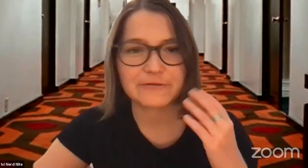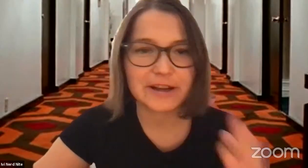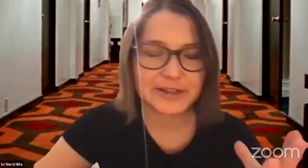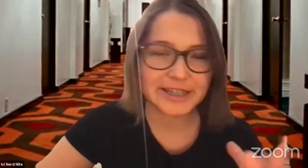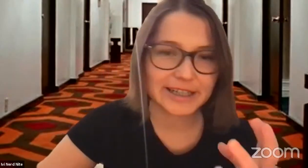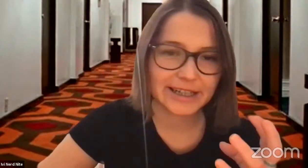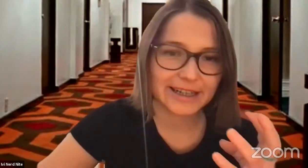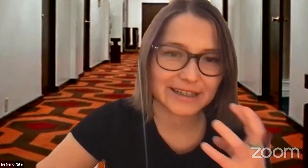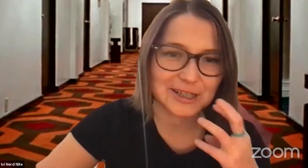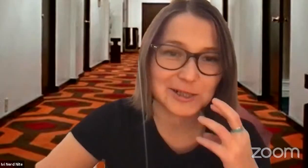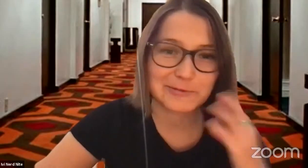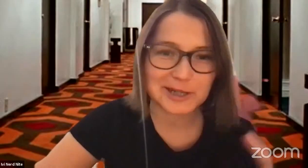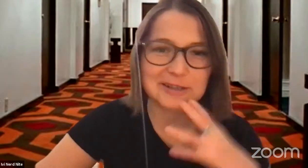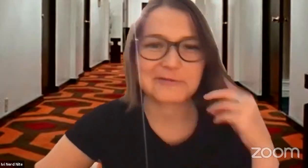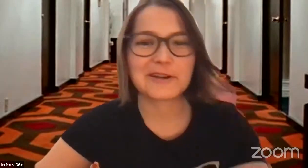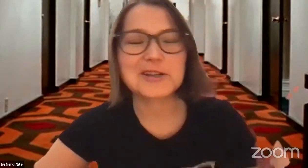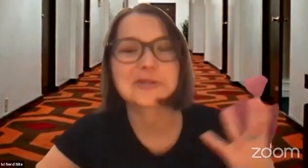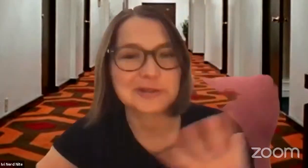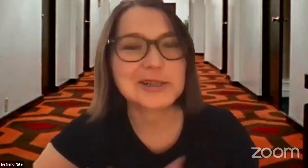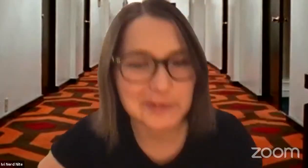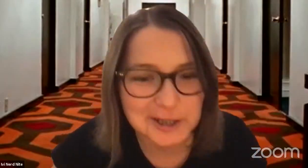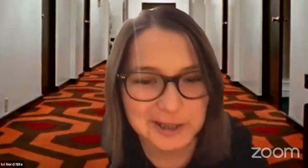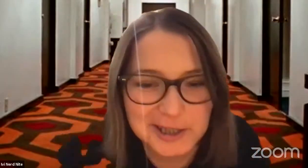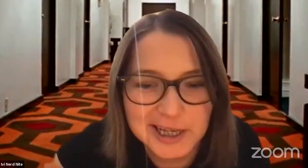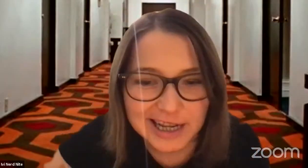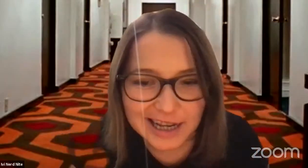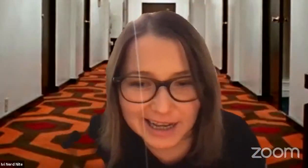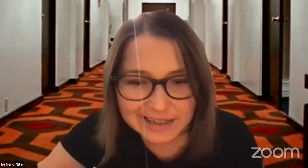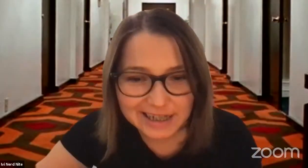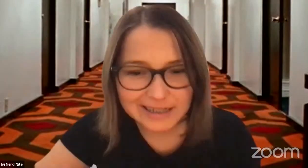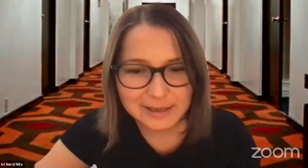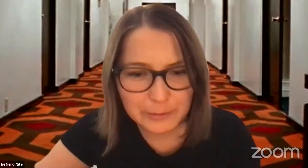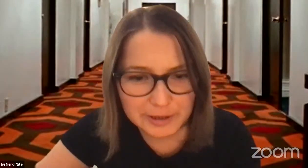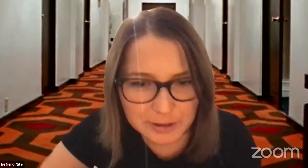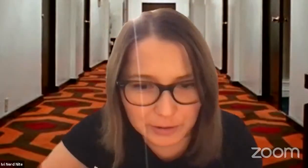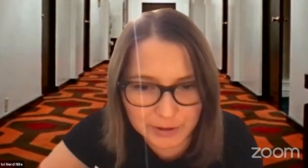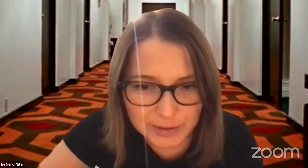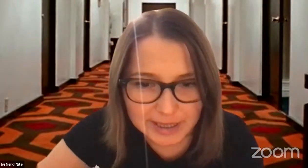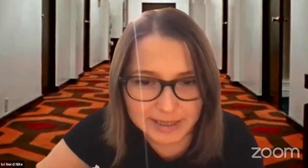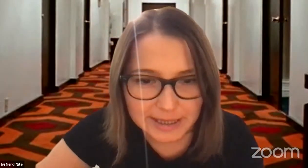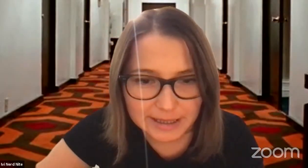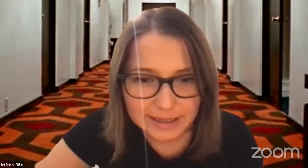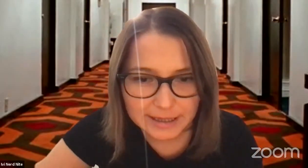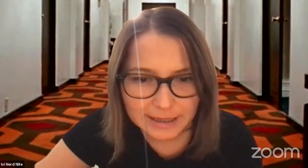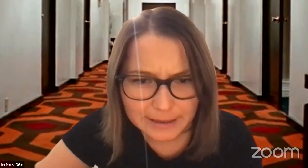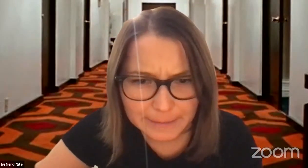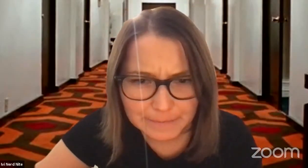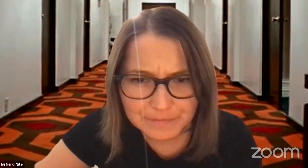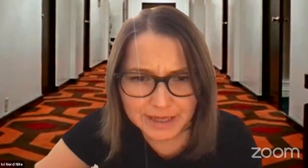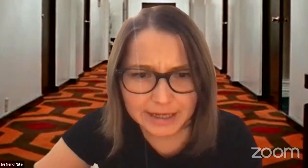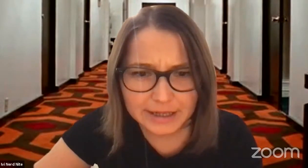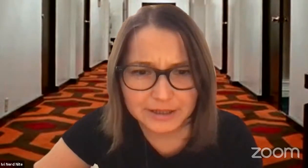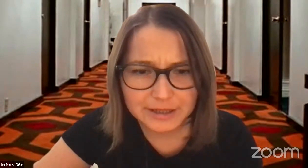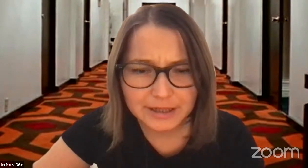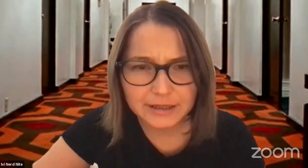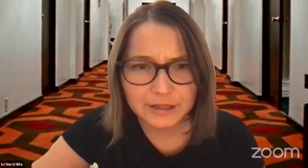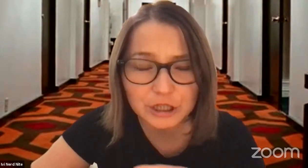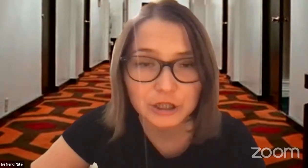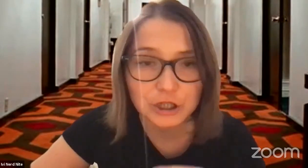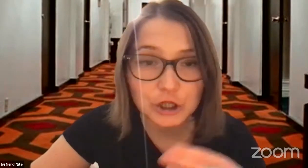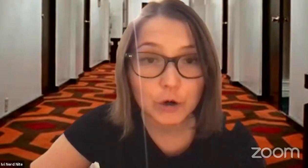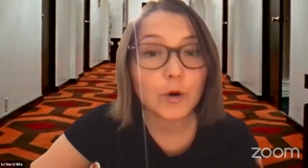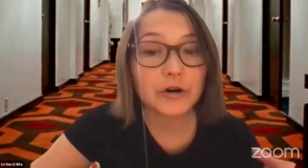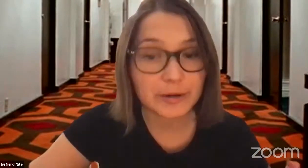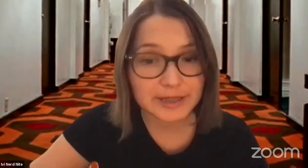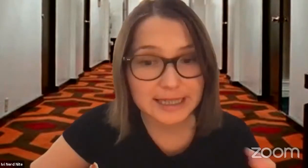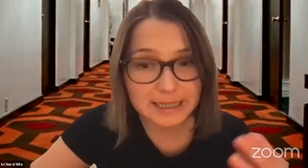have very expressive facial expressions. And someone's also asking here